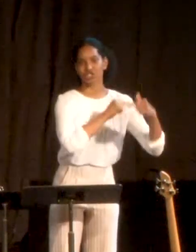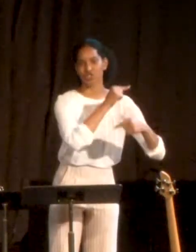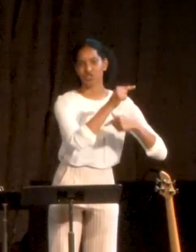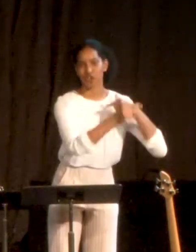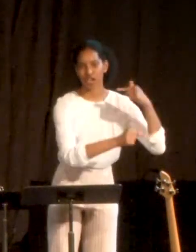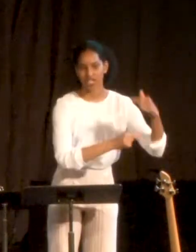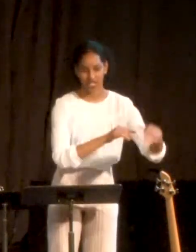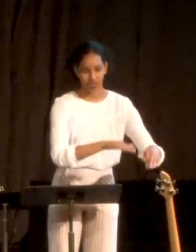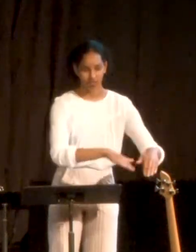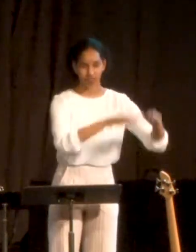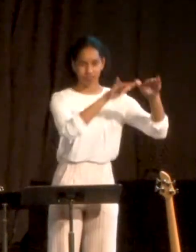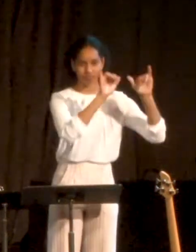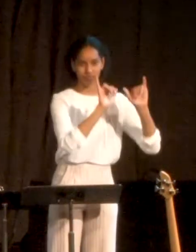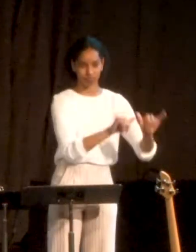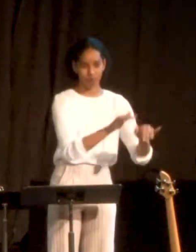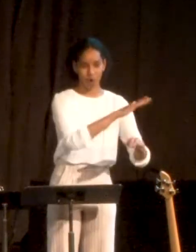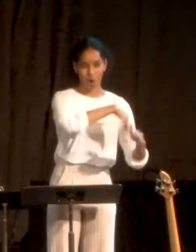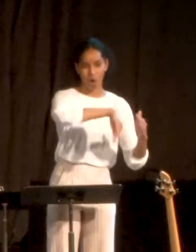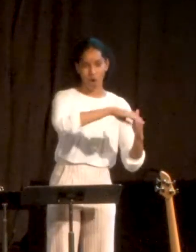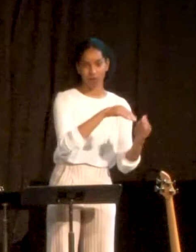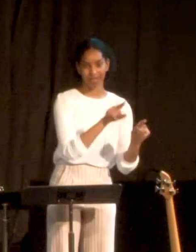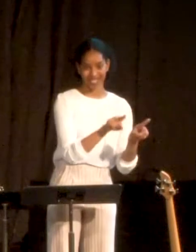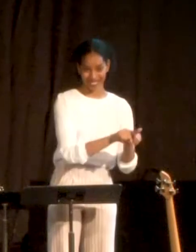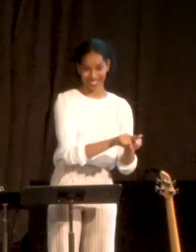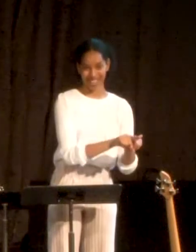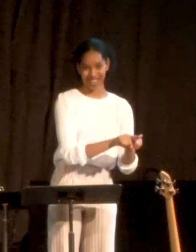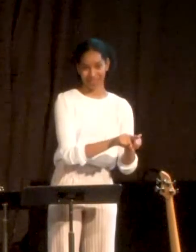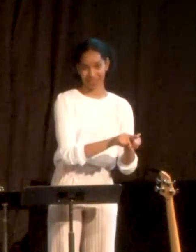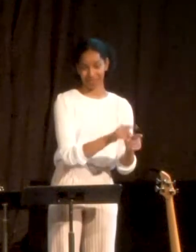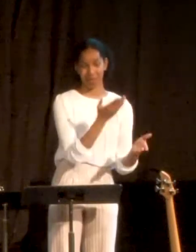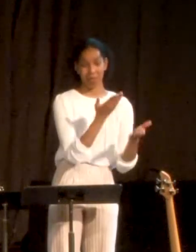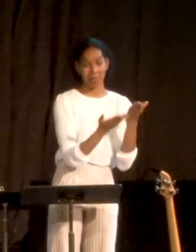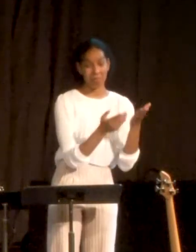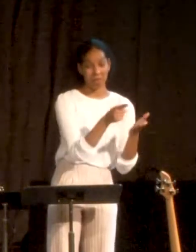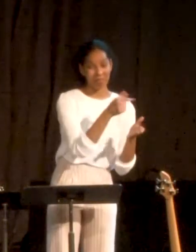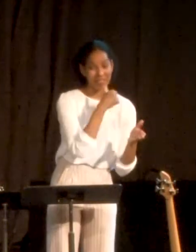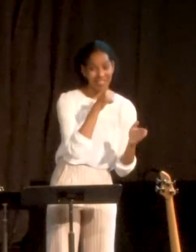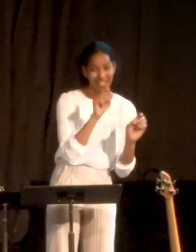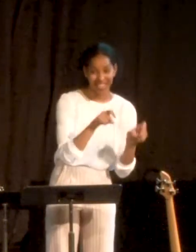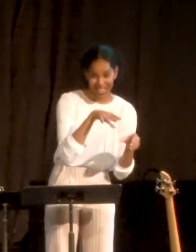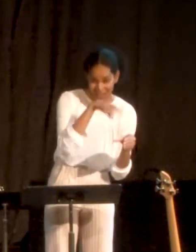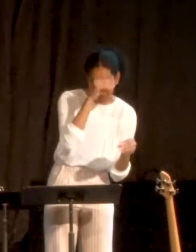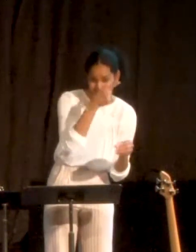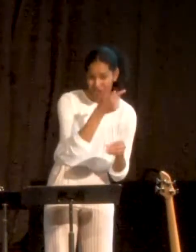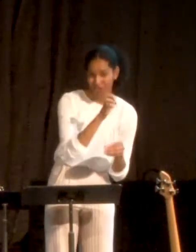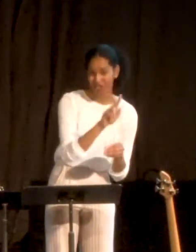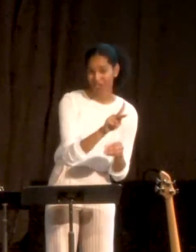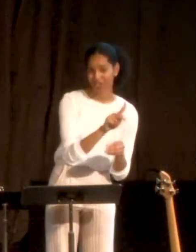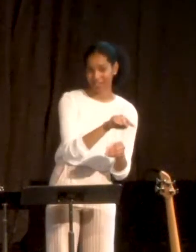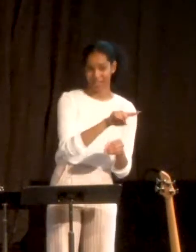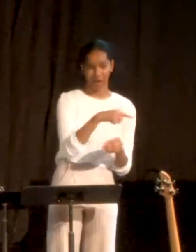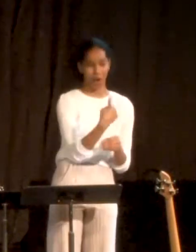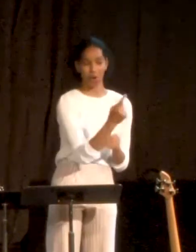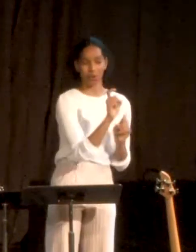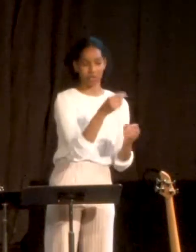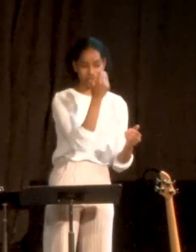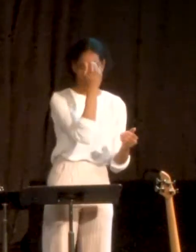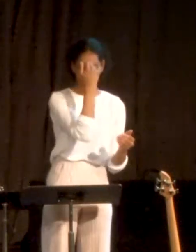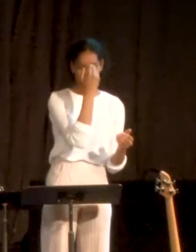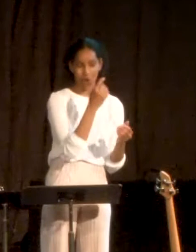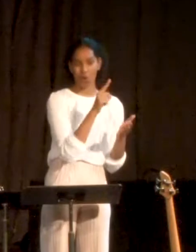no place where they would have had to have learned Greek. They existed completely within